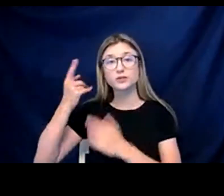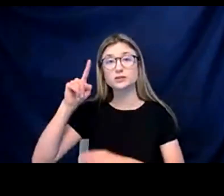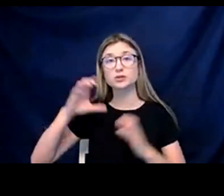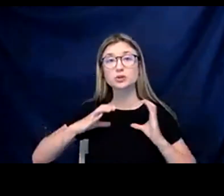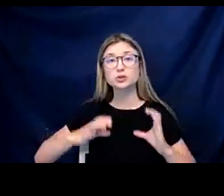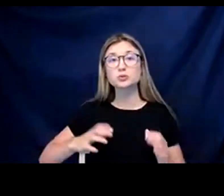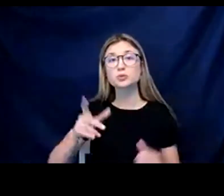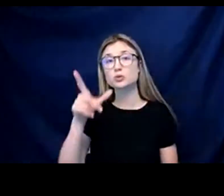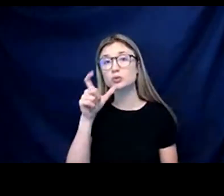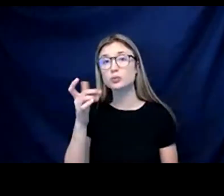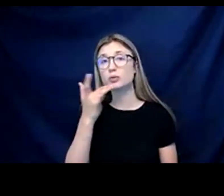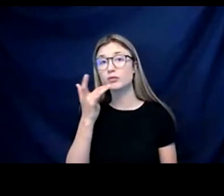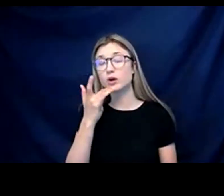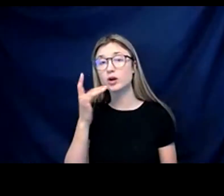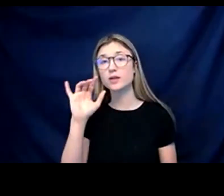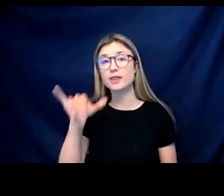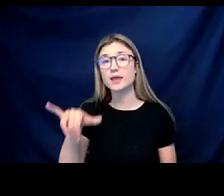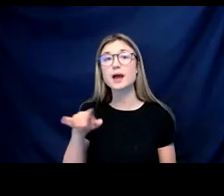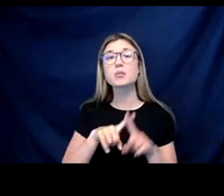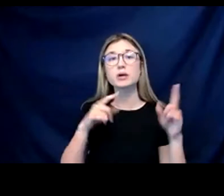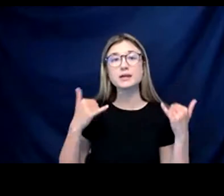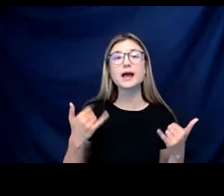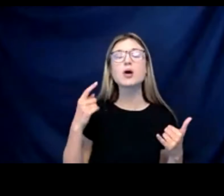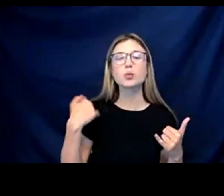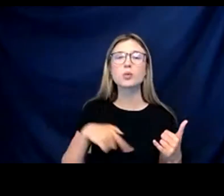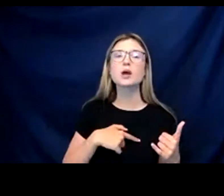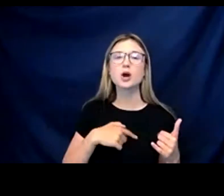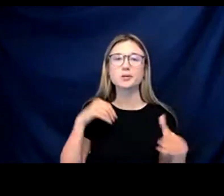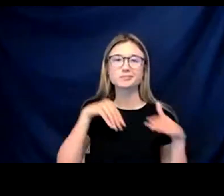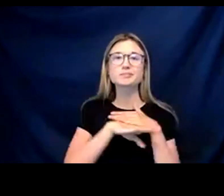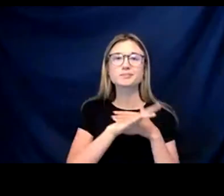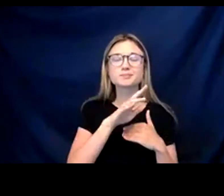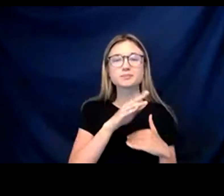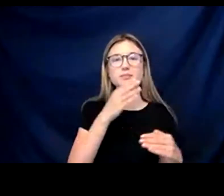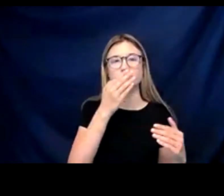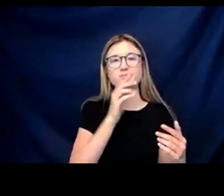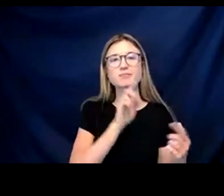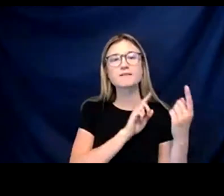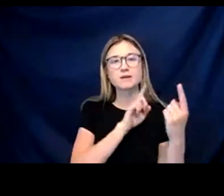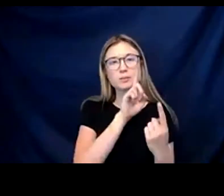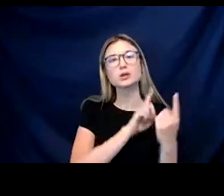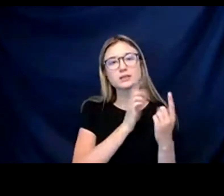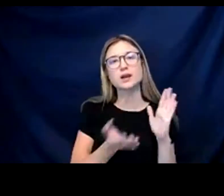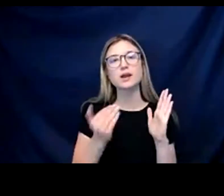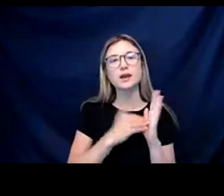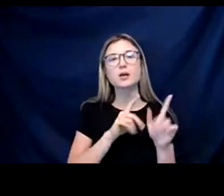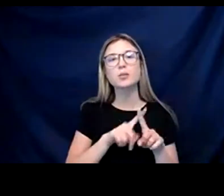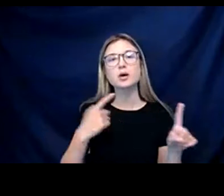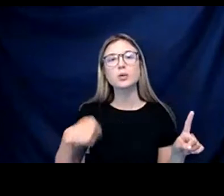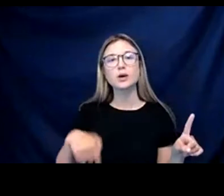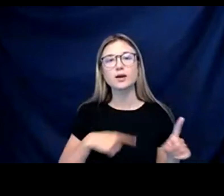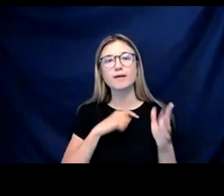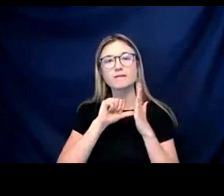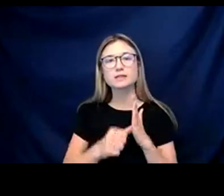virtual services, although we are seeing people in person. But just definitely an emphasis on how we improve